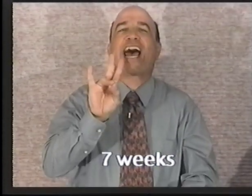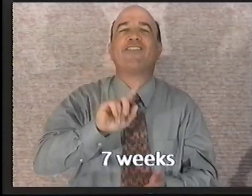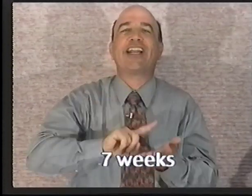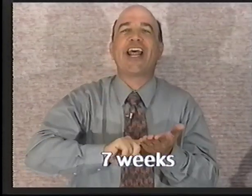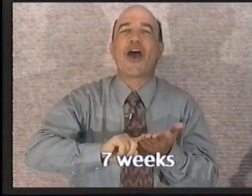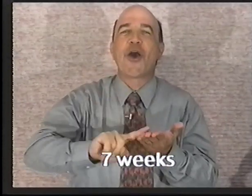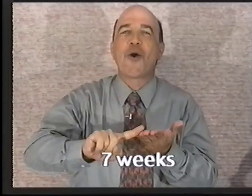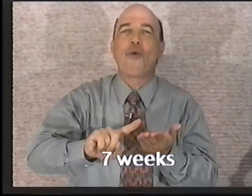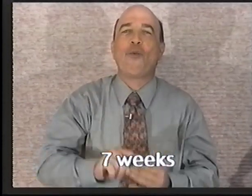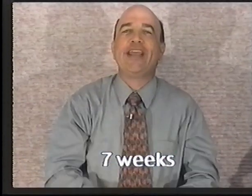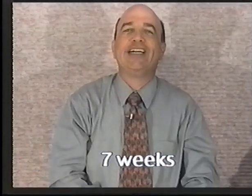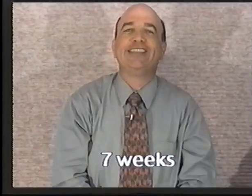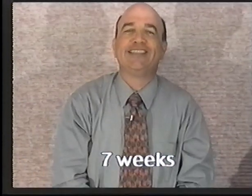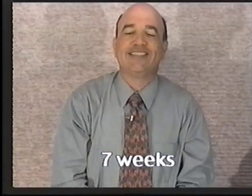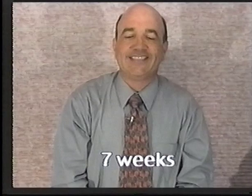7 weeks.